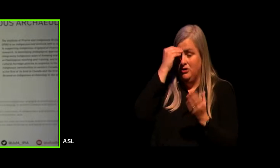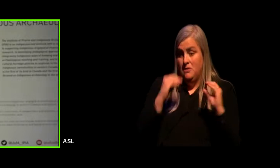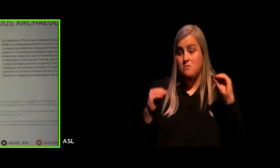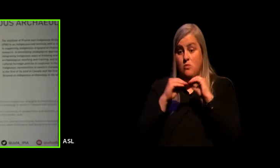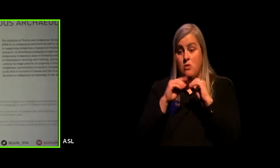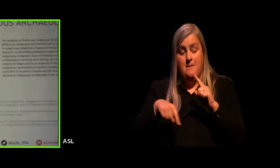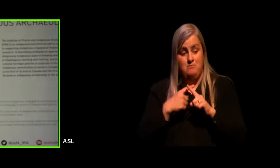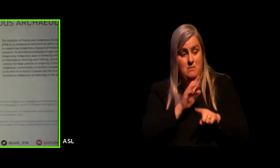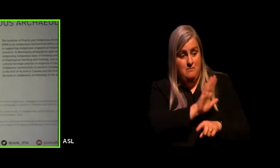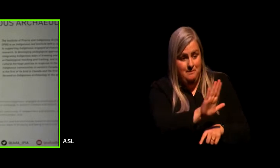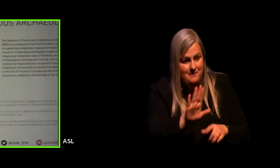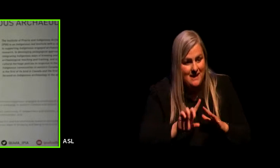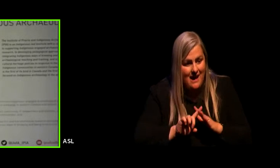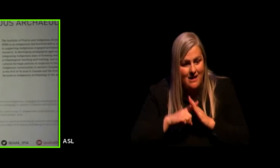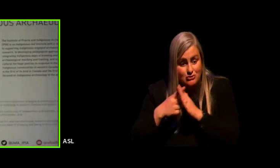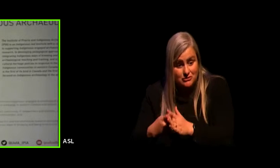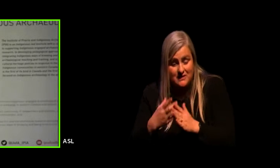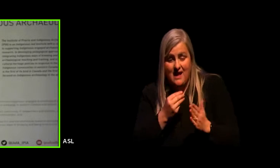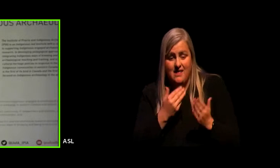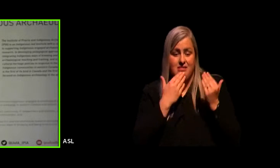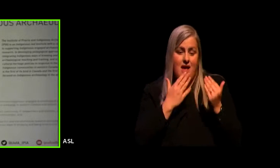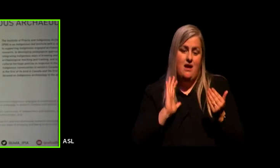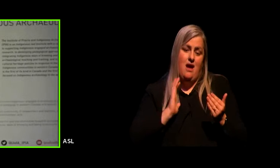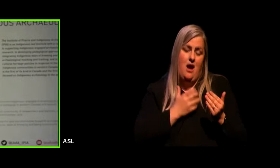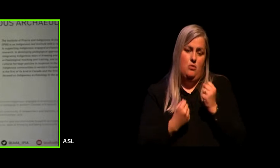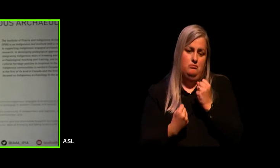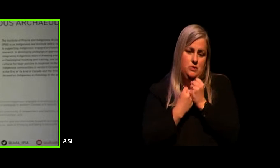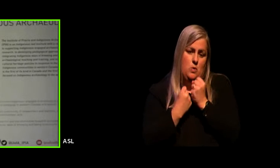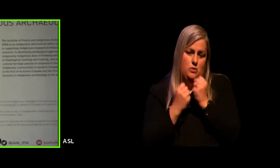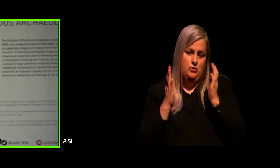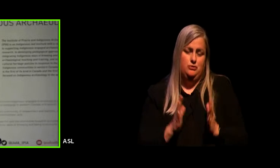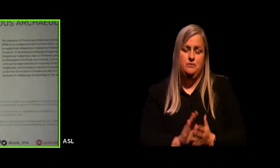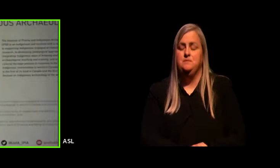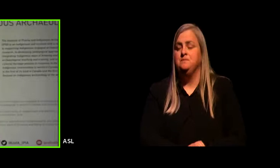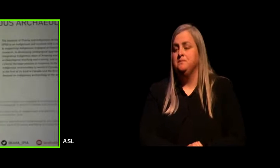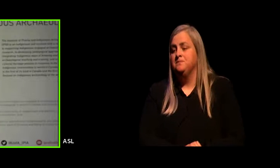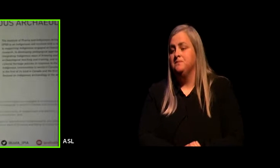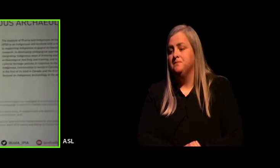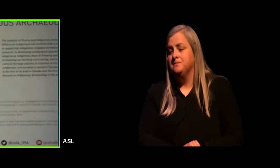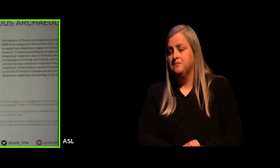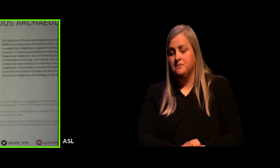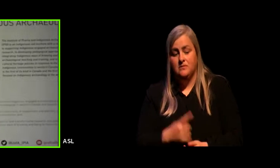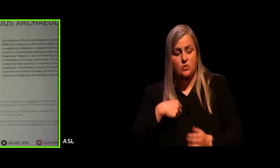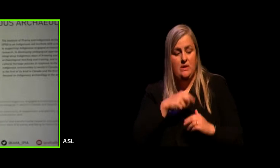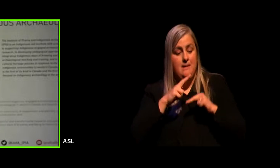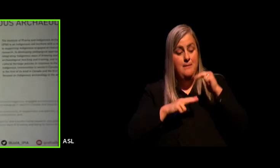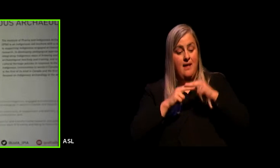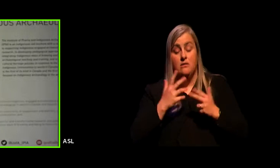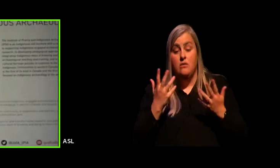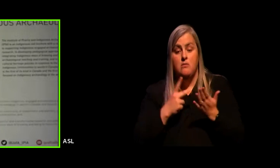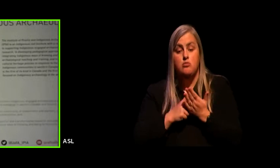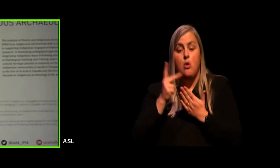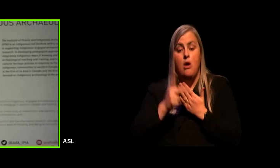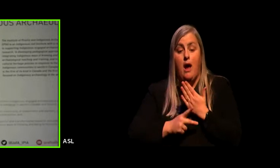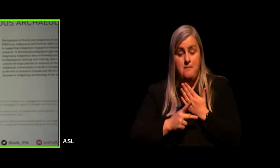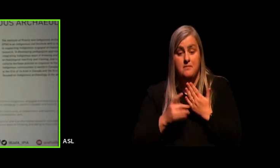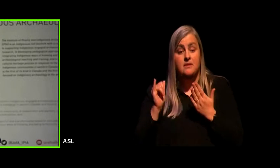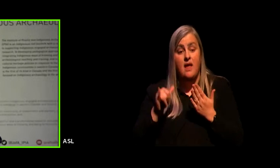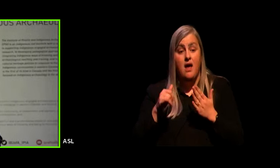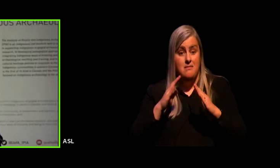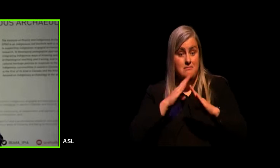to meet and thank our donors. And we have built on programs that are removing barriers for Indigenous students,